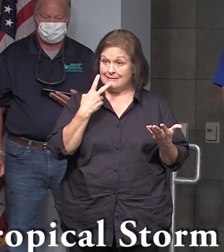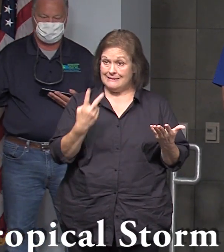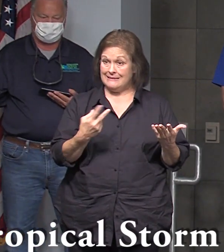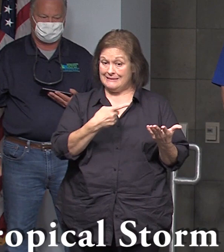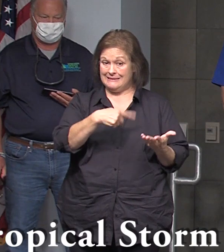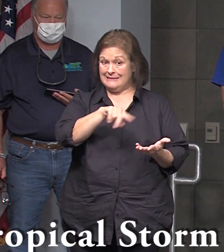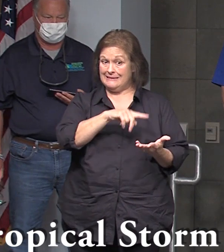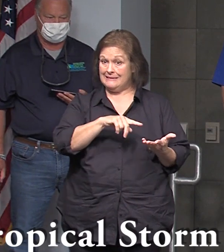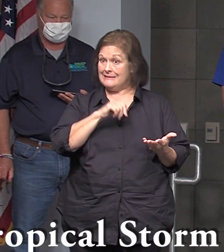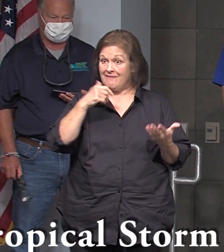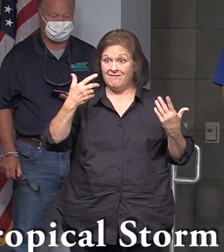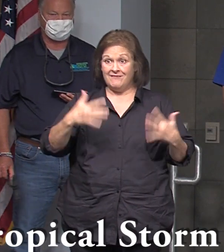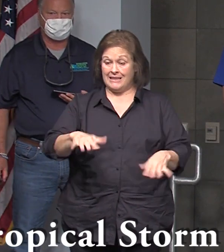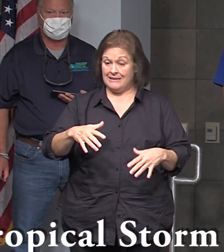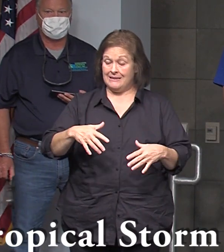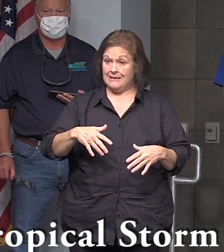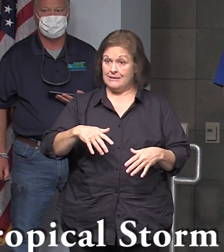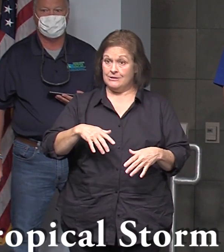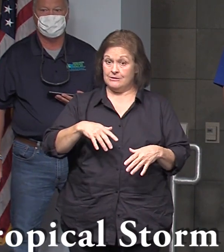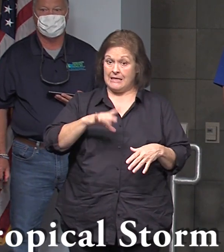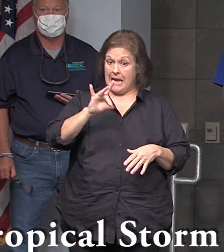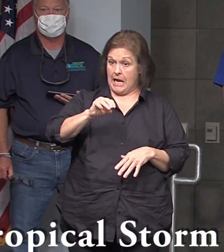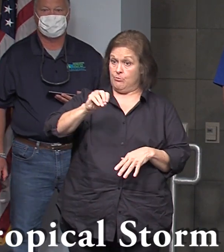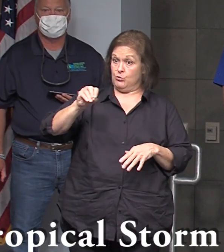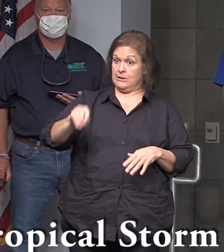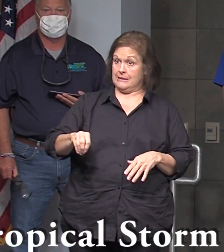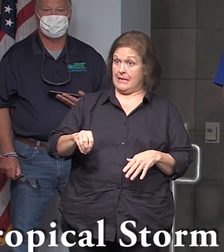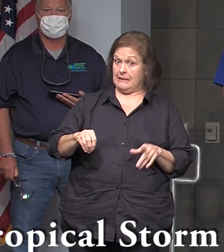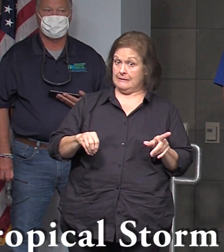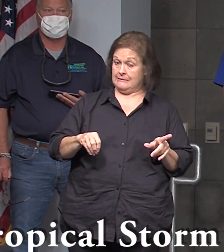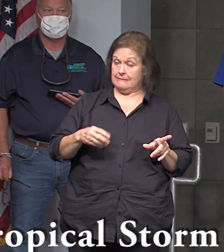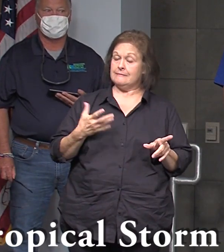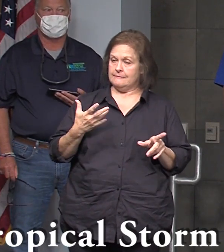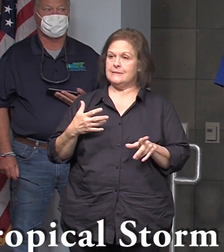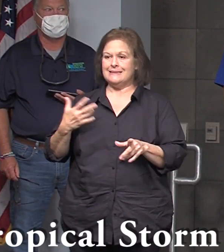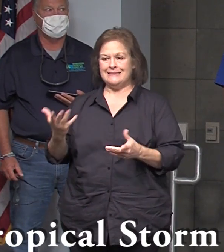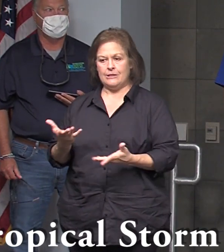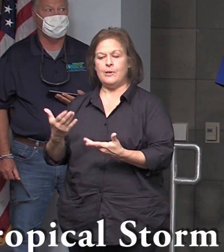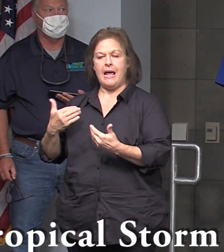restored, but again, be prepared. We have a wonderful website,